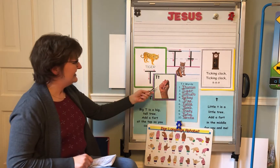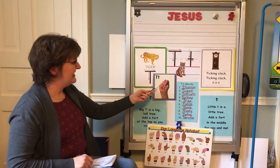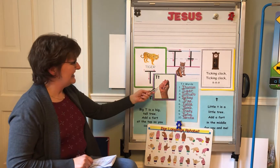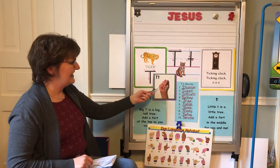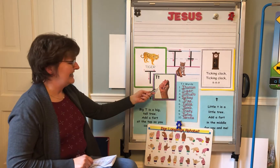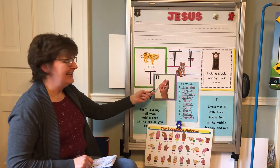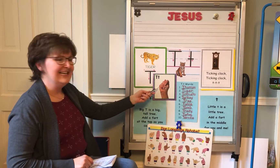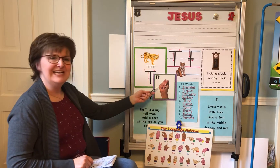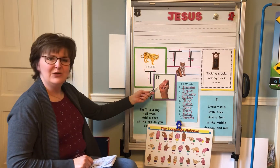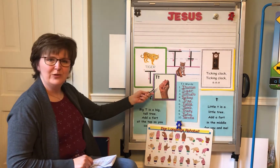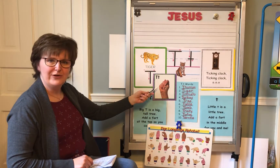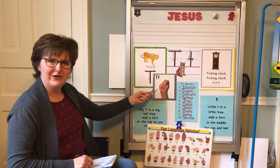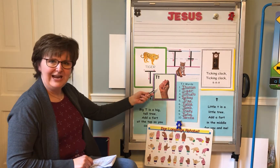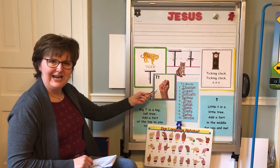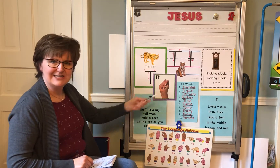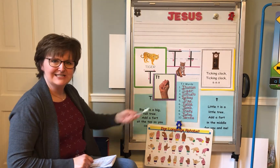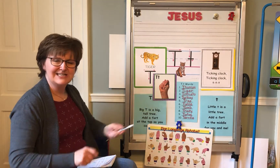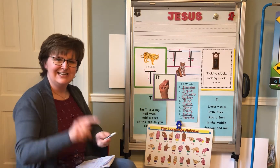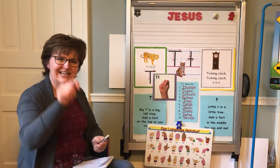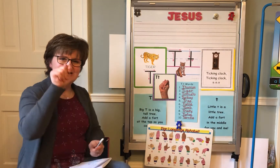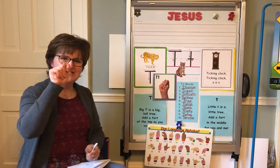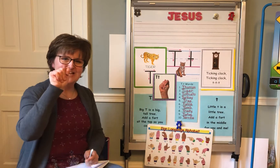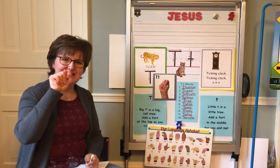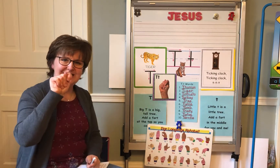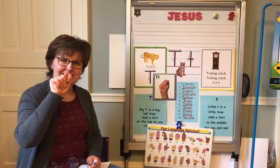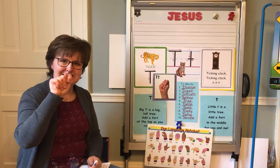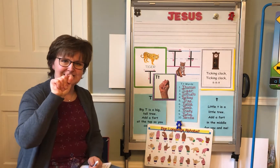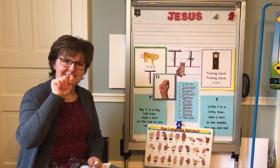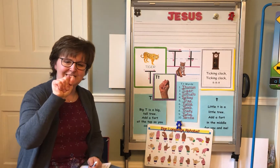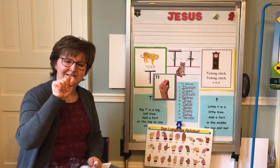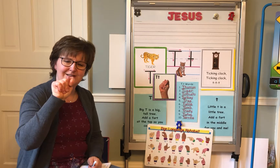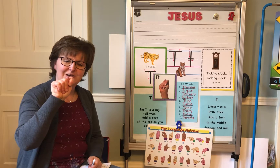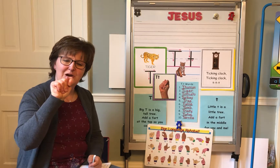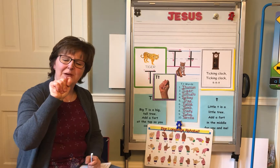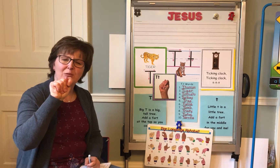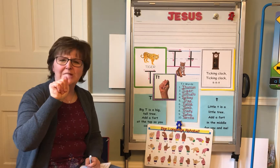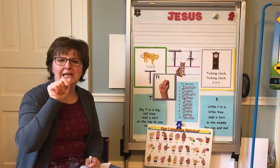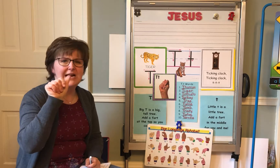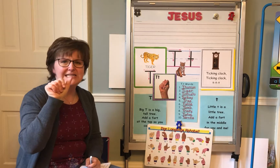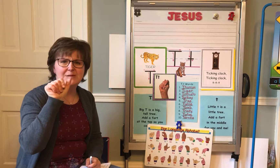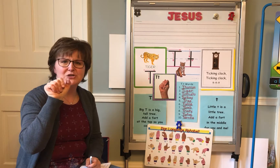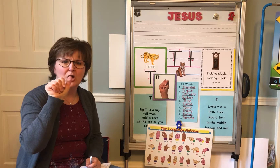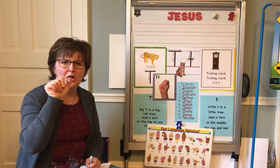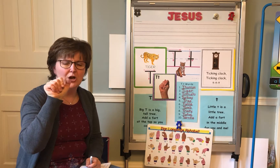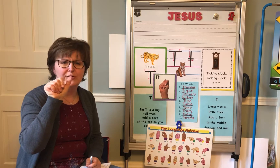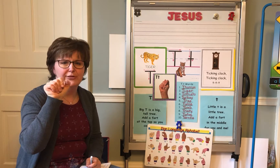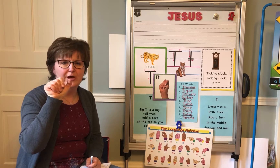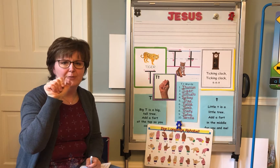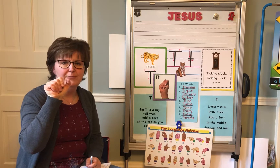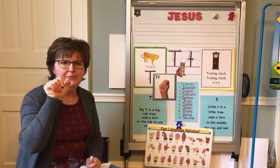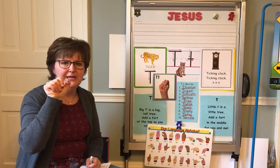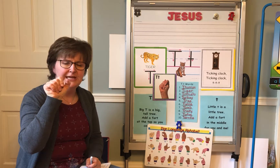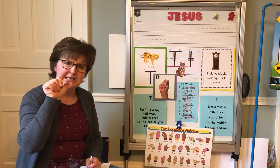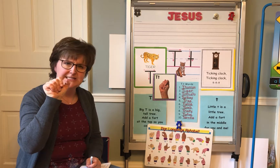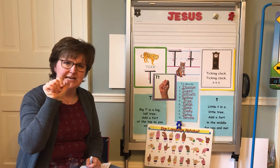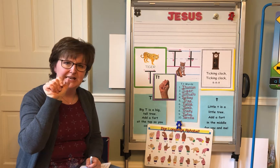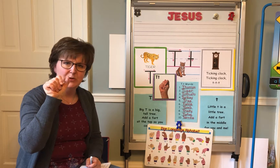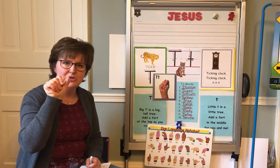T with our hands is like this. Remember we a lot of times call our thumb in sign language a